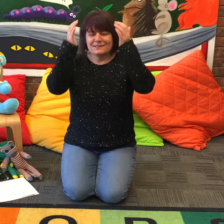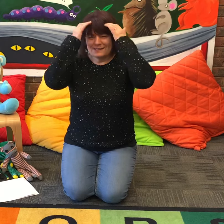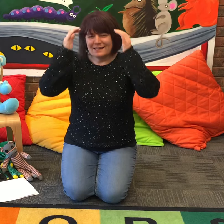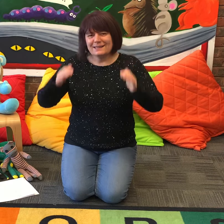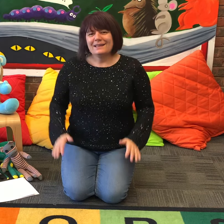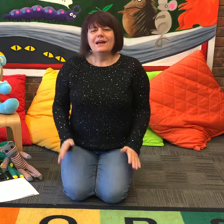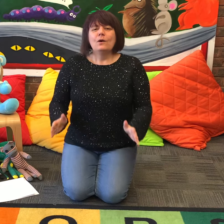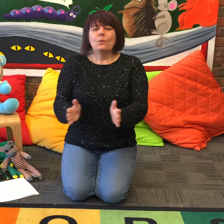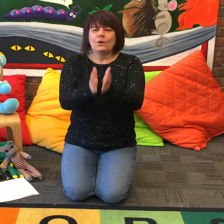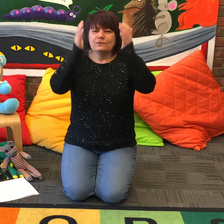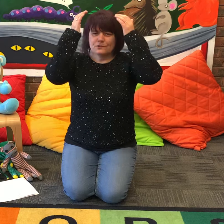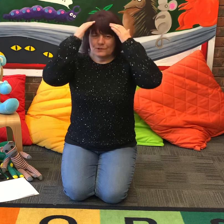sing.